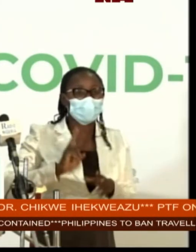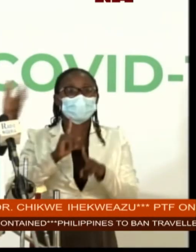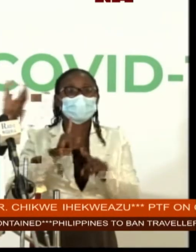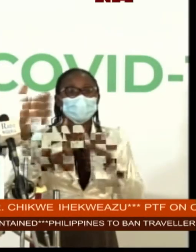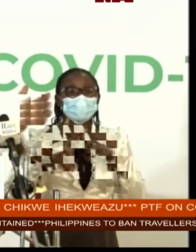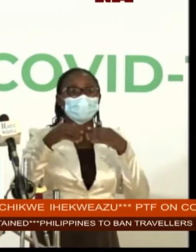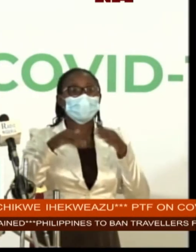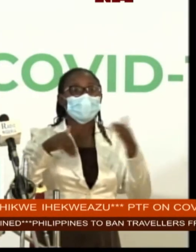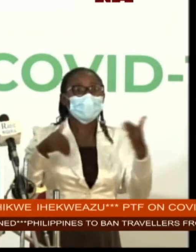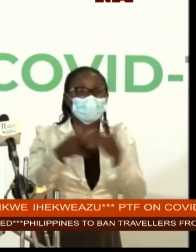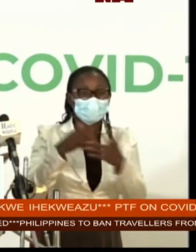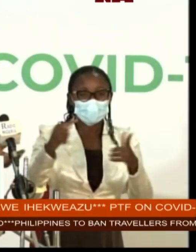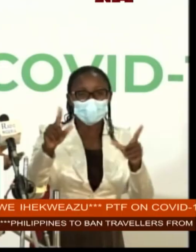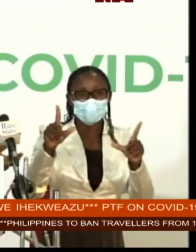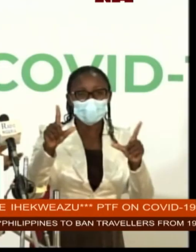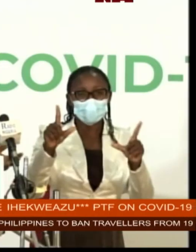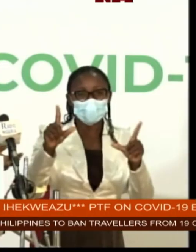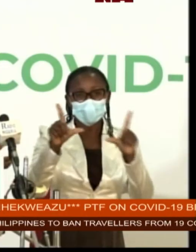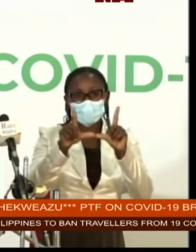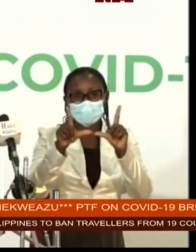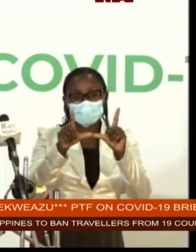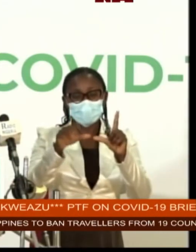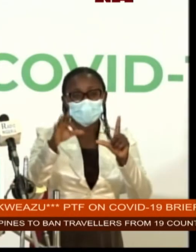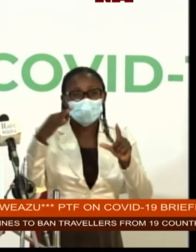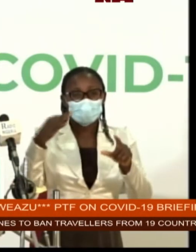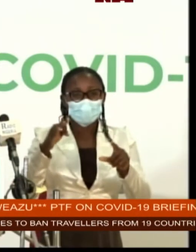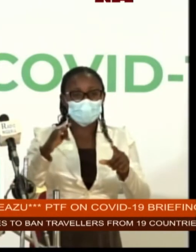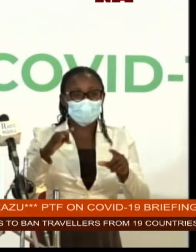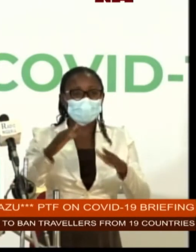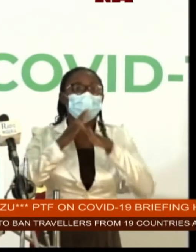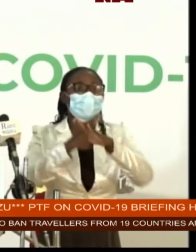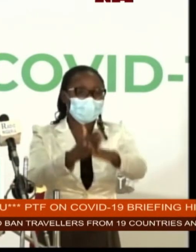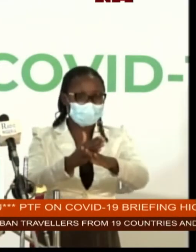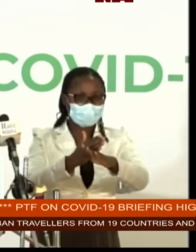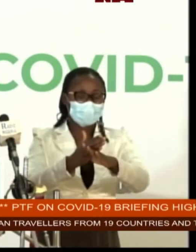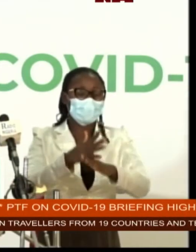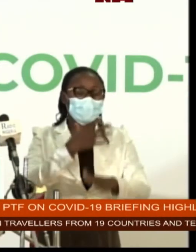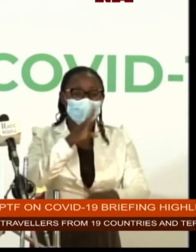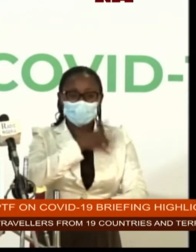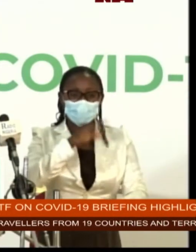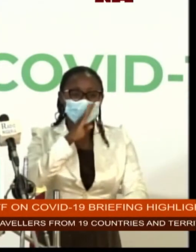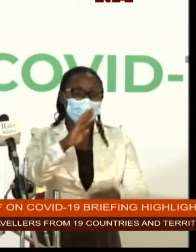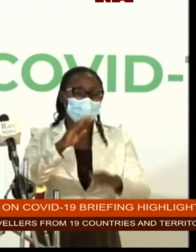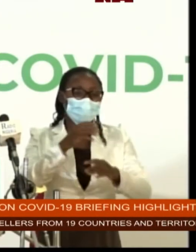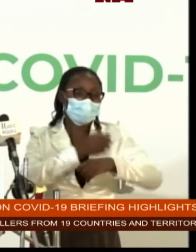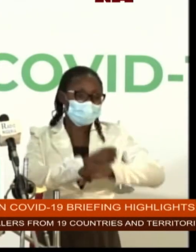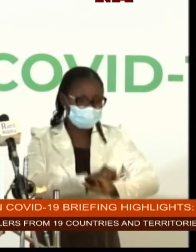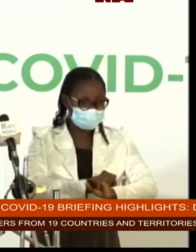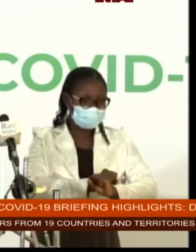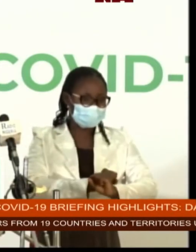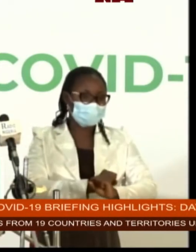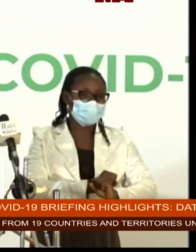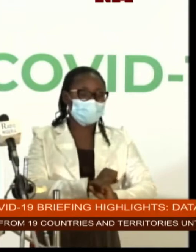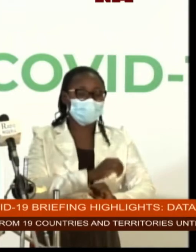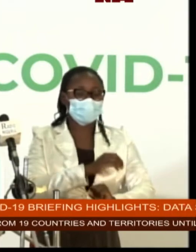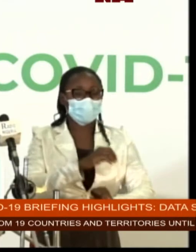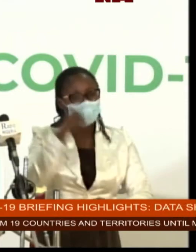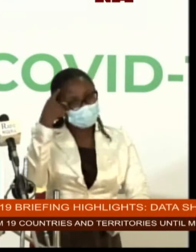to get to the level of herd immunity and get protected and our people